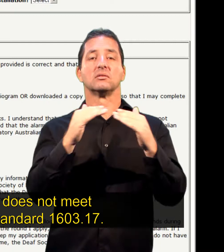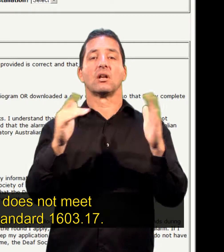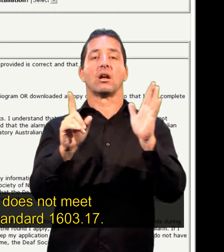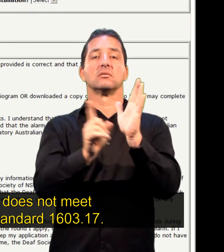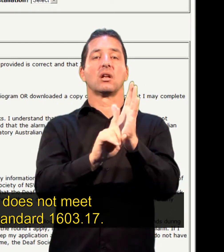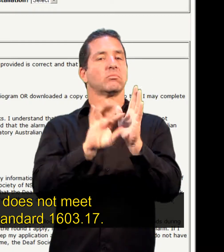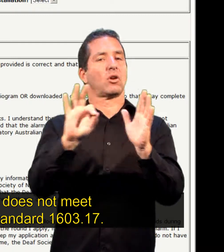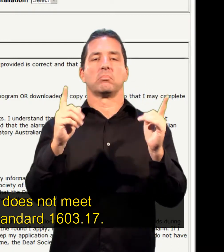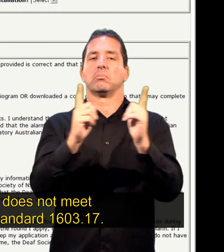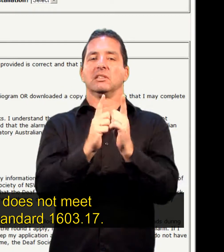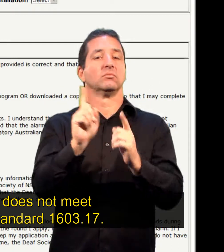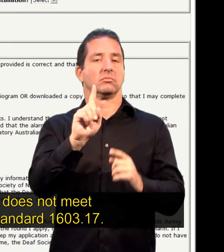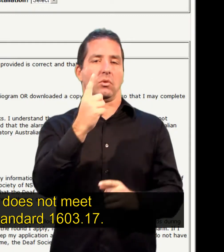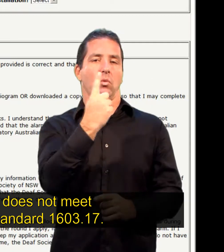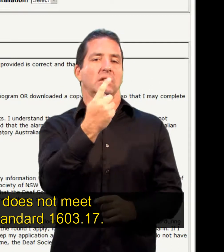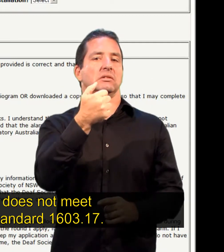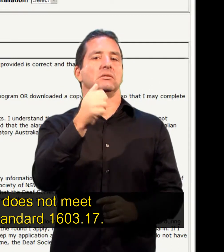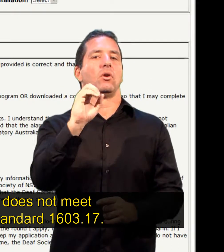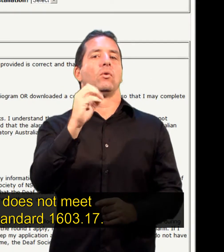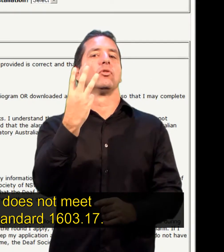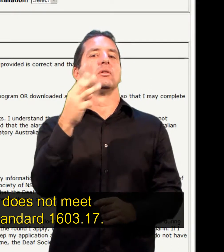not meet the Australian standard